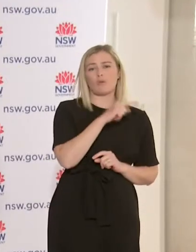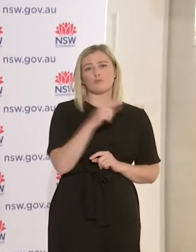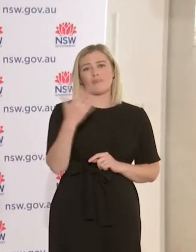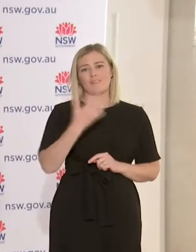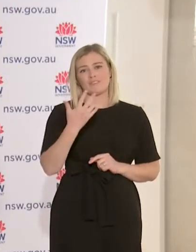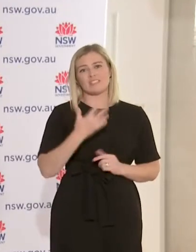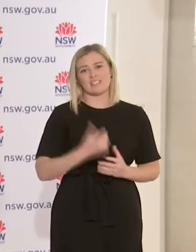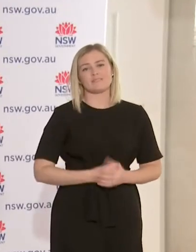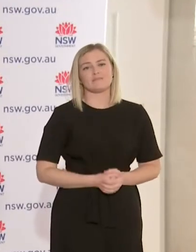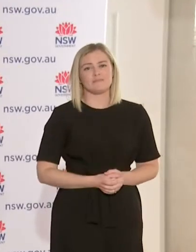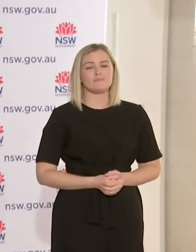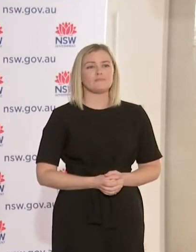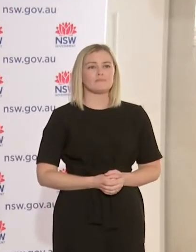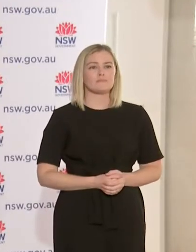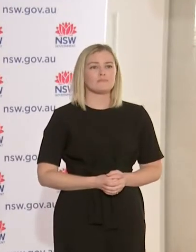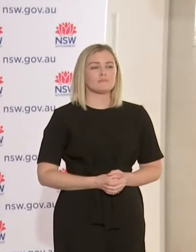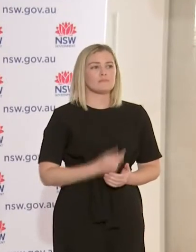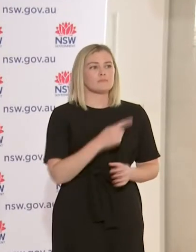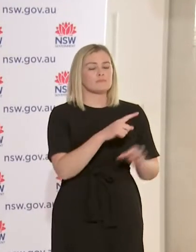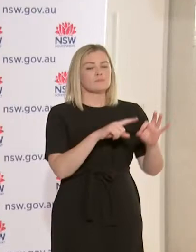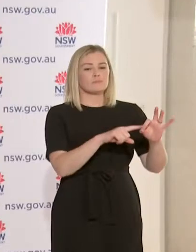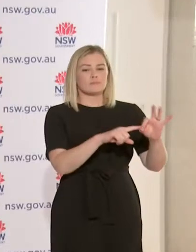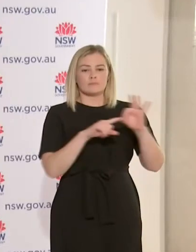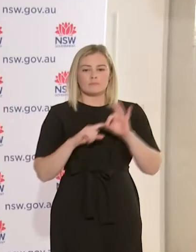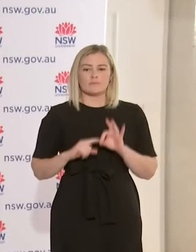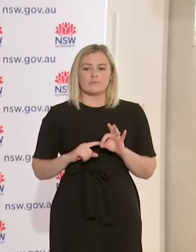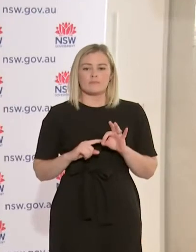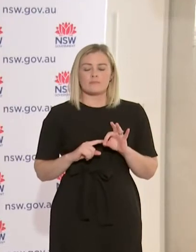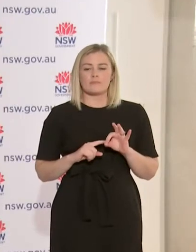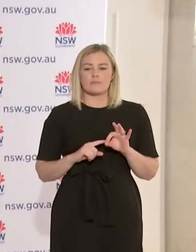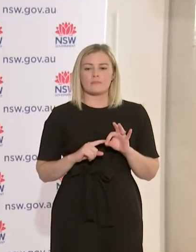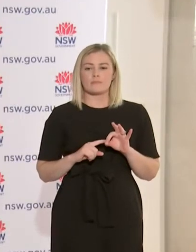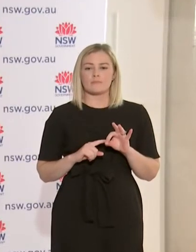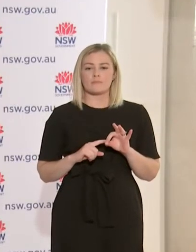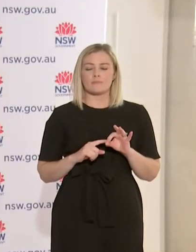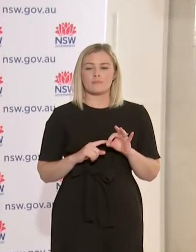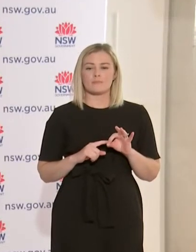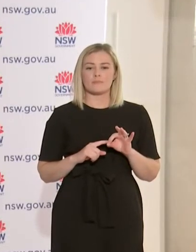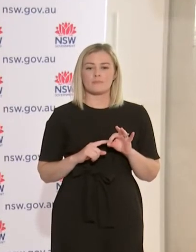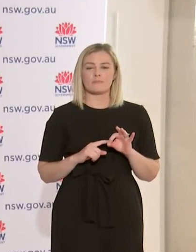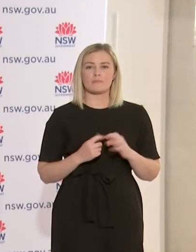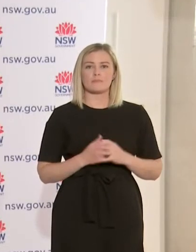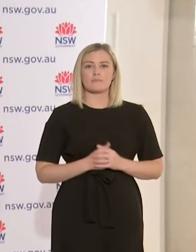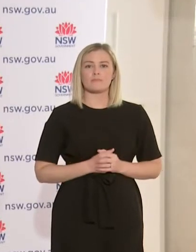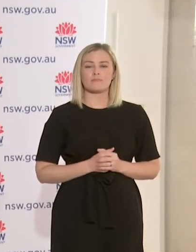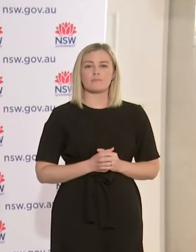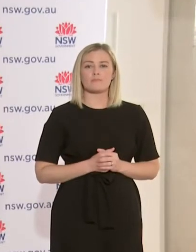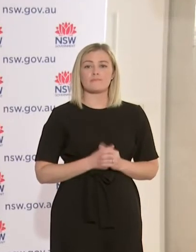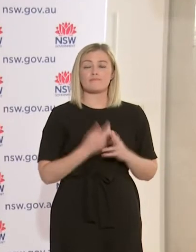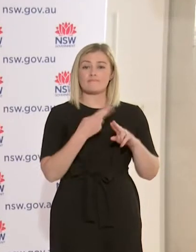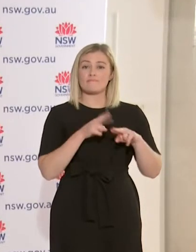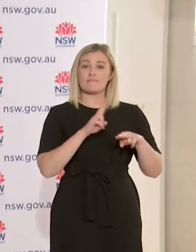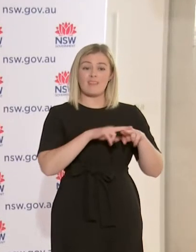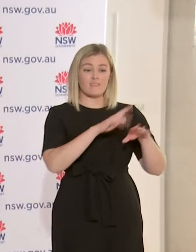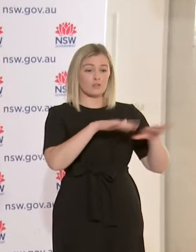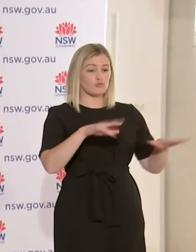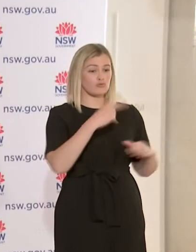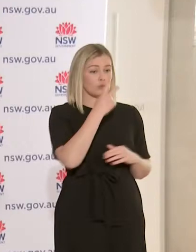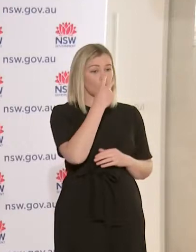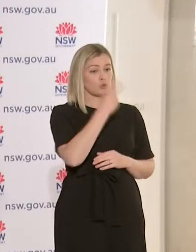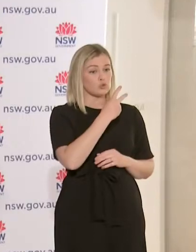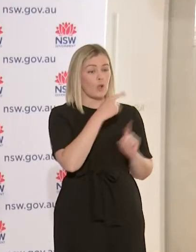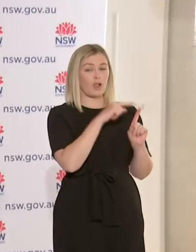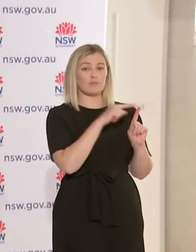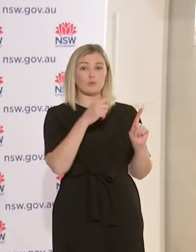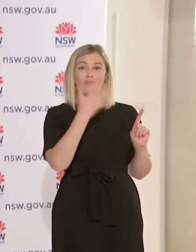mean, if 12 to 15-year-olds are using or taking up space in the vaccination system, will that slow down